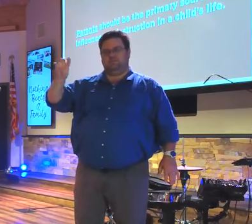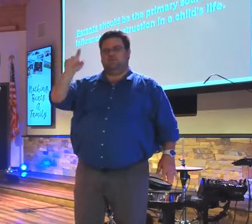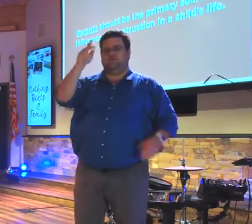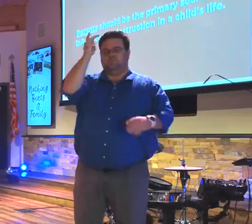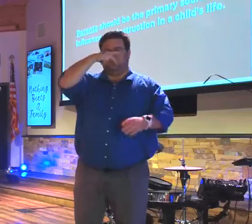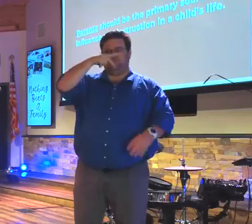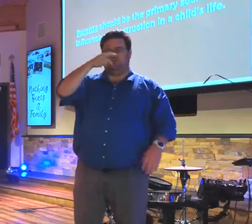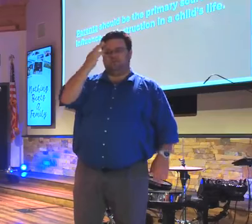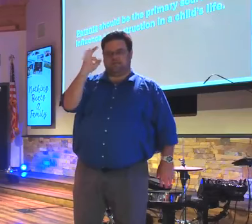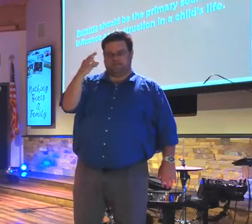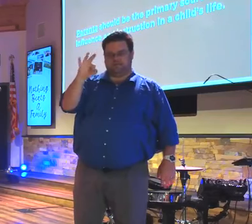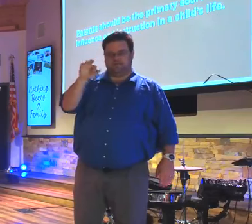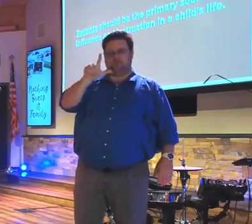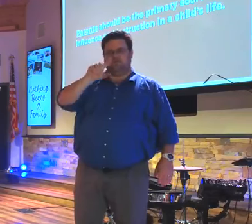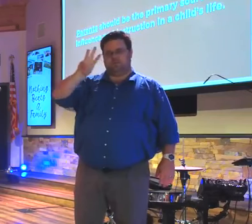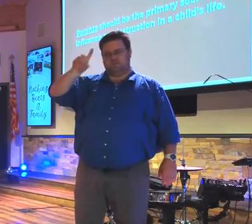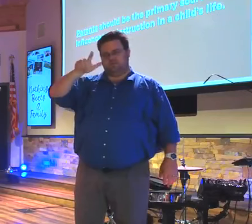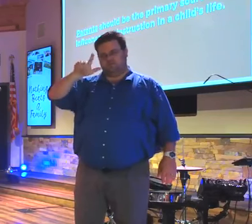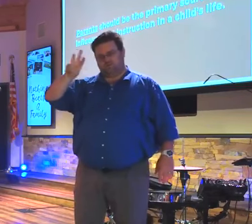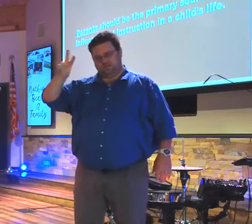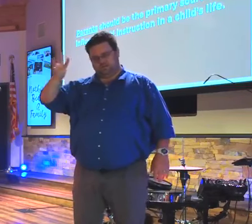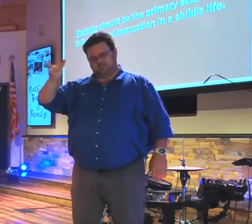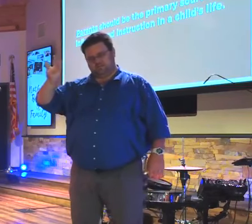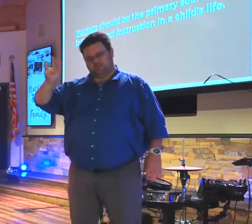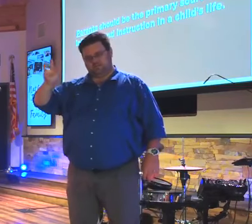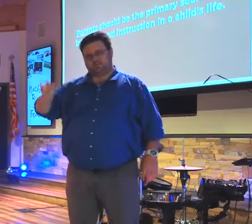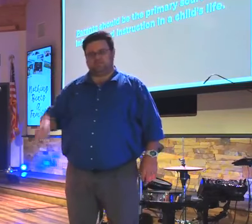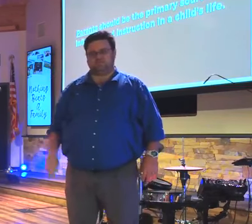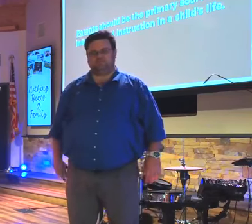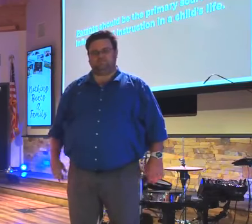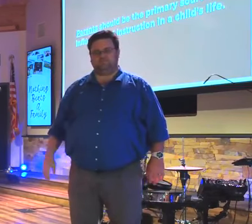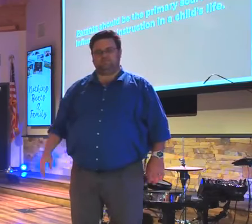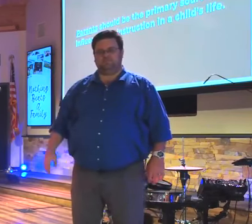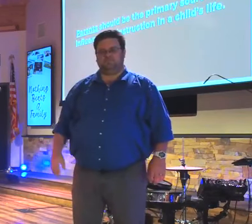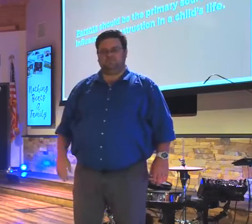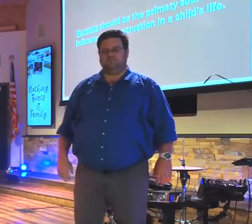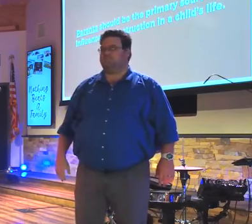Proverbs 19, 26 and 27.